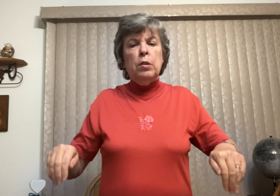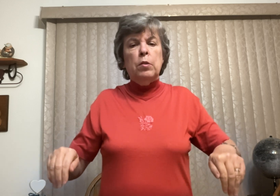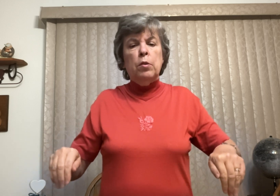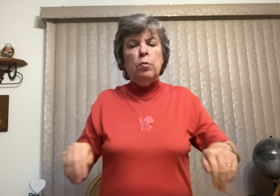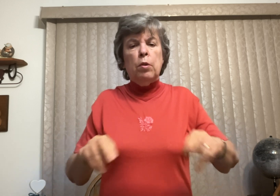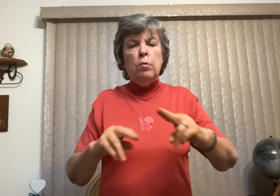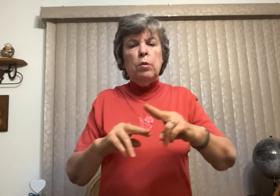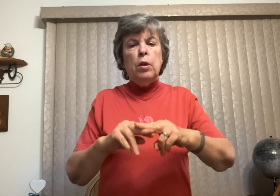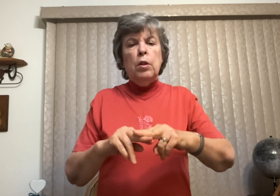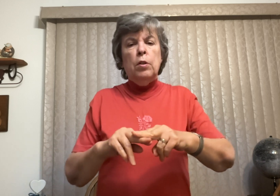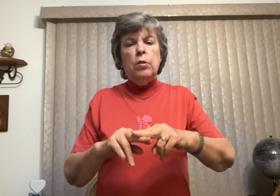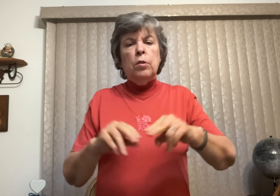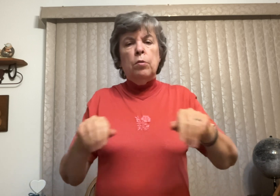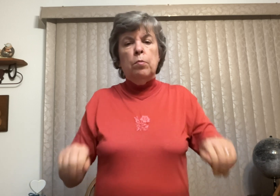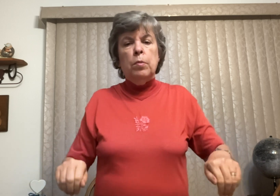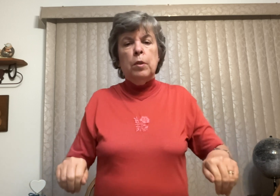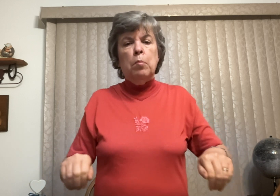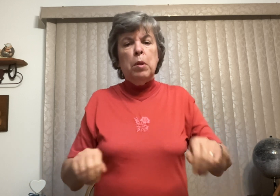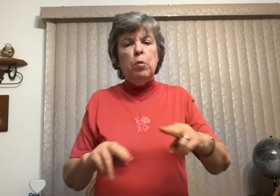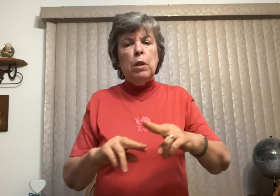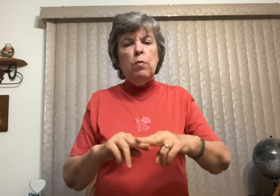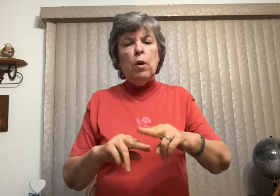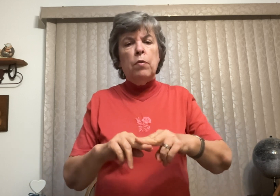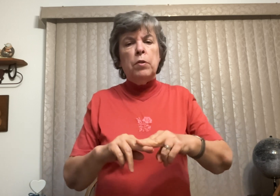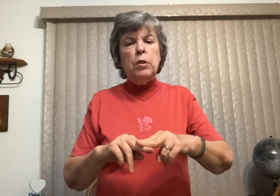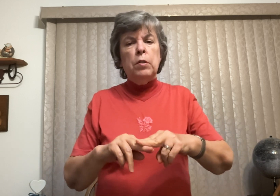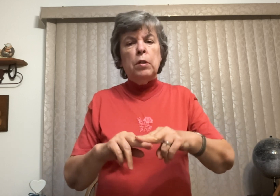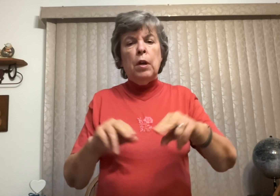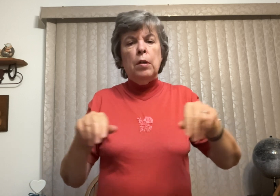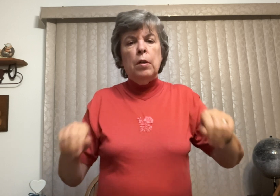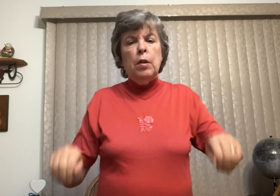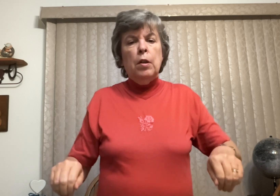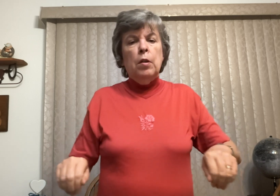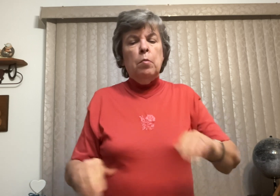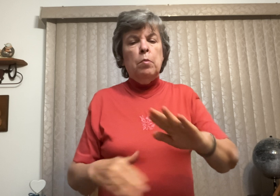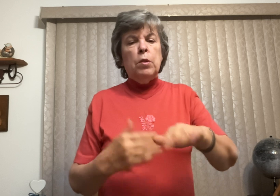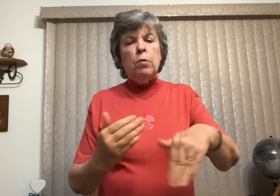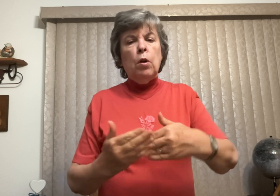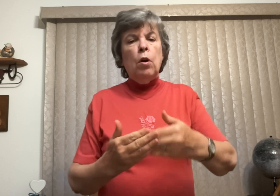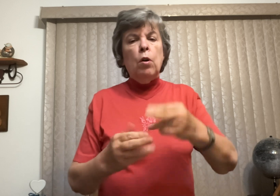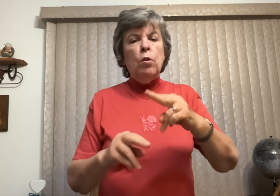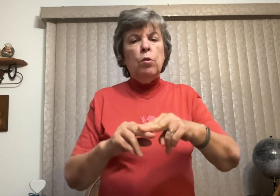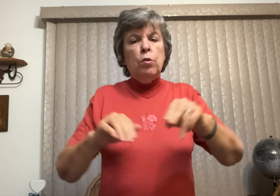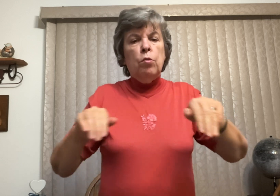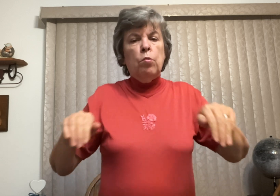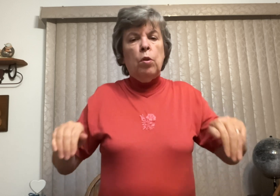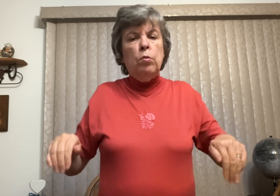the throne. So some people leave off the seat sign. So all